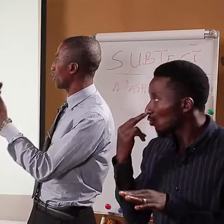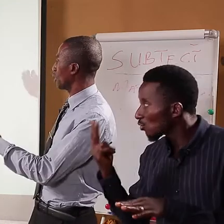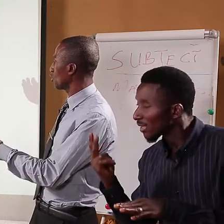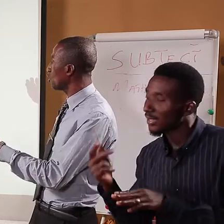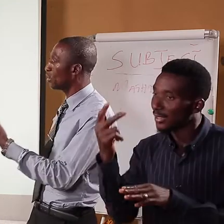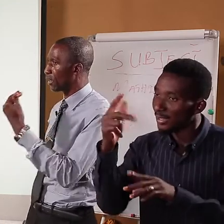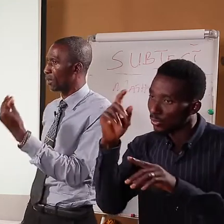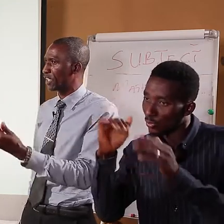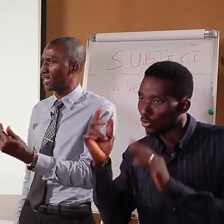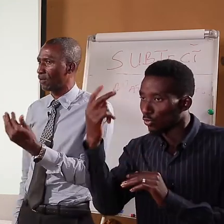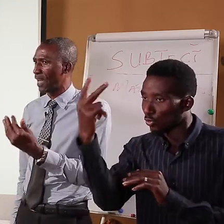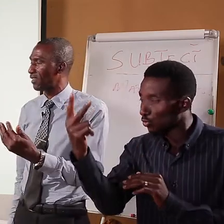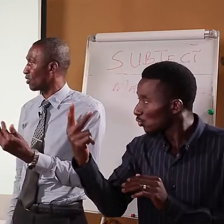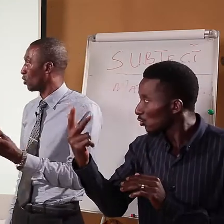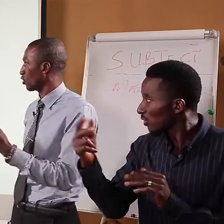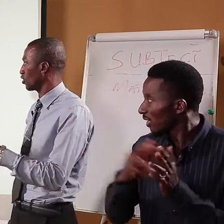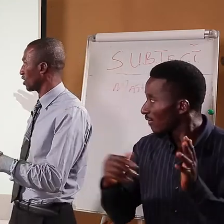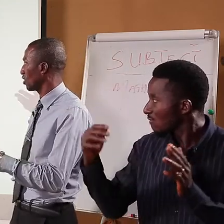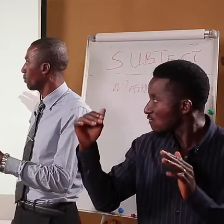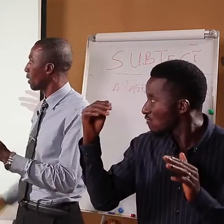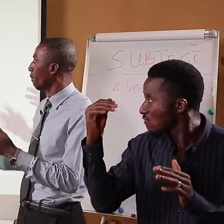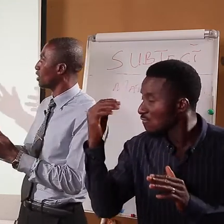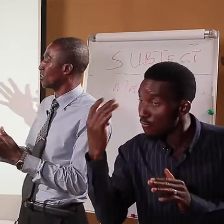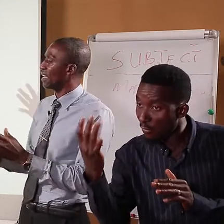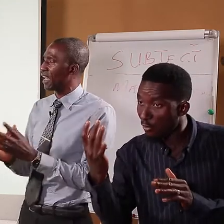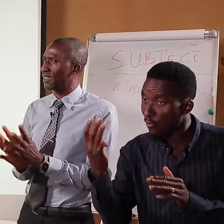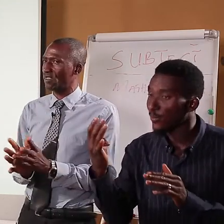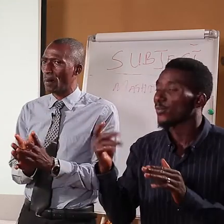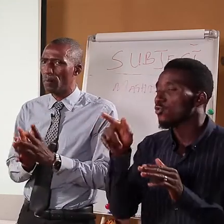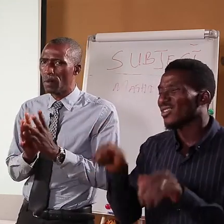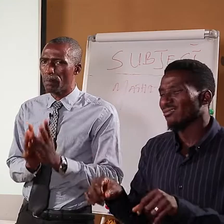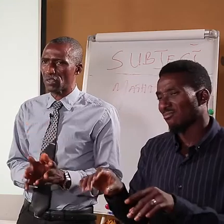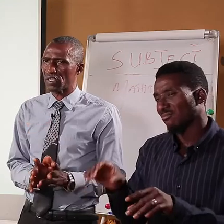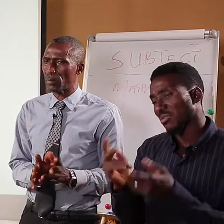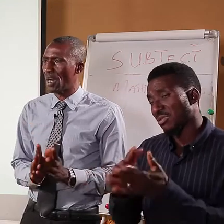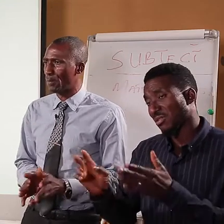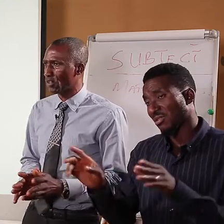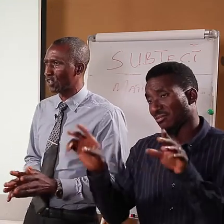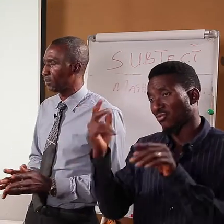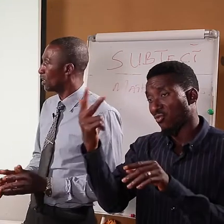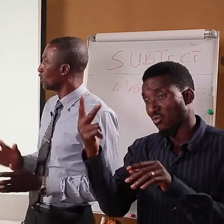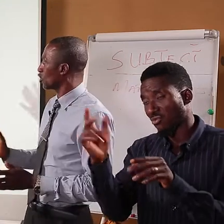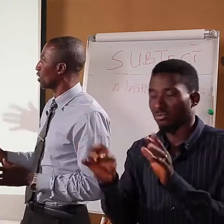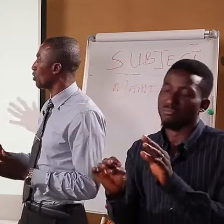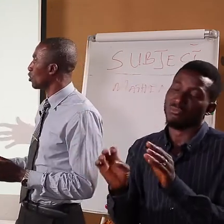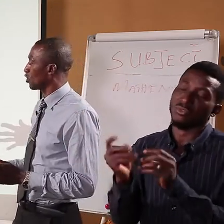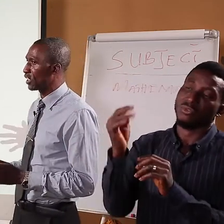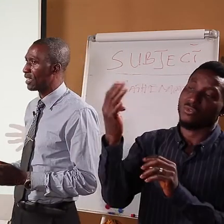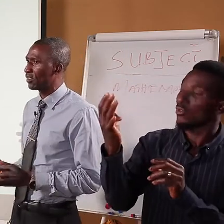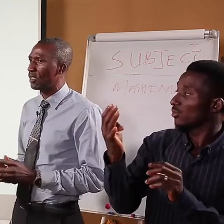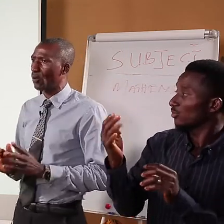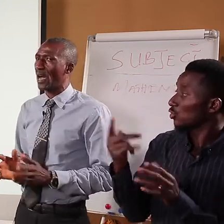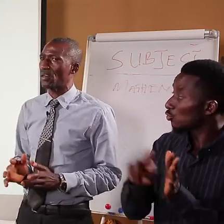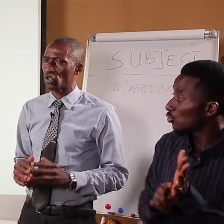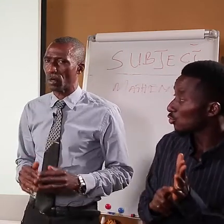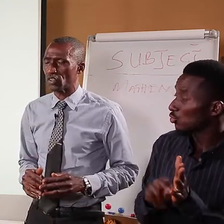And equation 2, the coefficient of x is also 6. Both signs are the same, positive and positive. So the rule